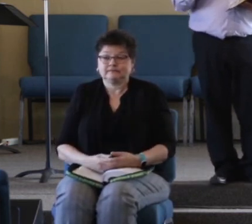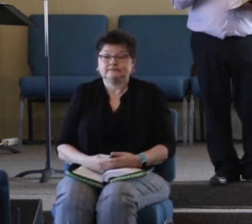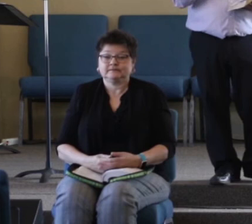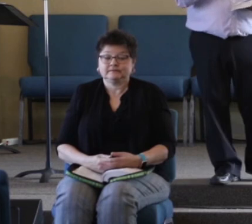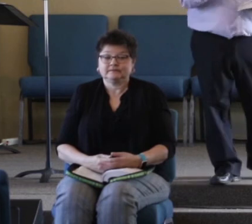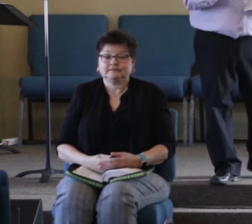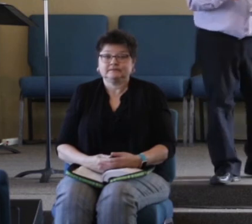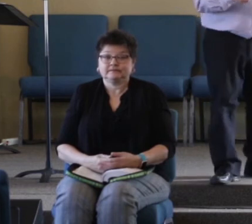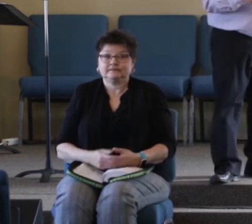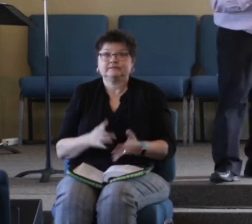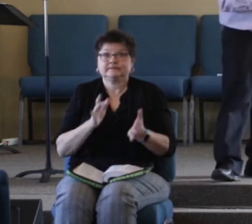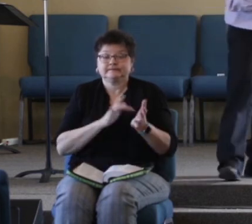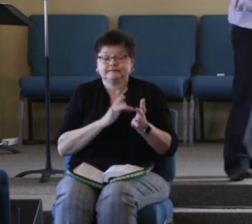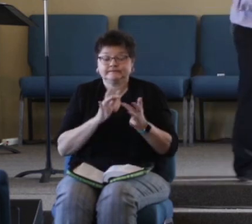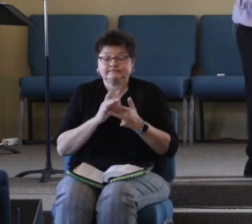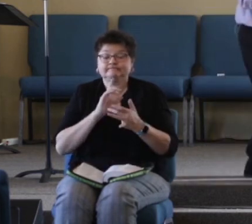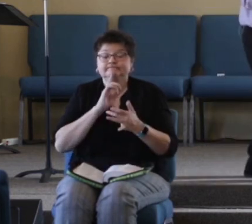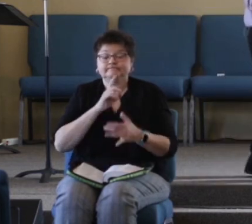He's the wise,